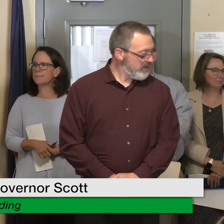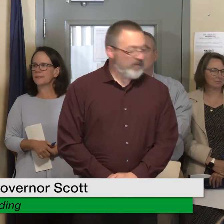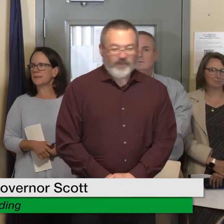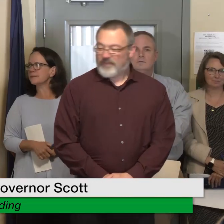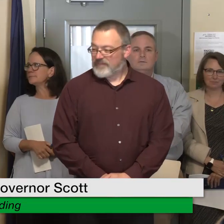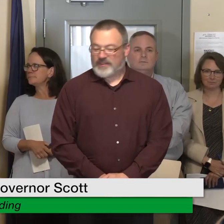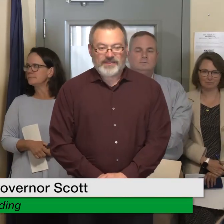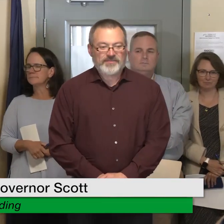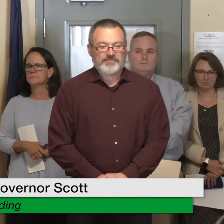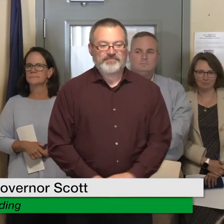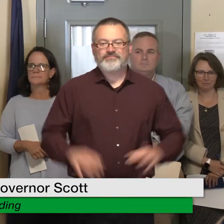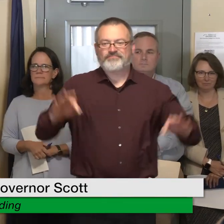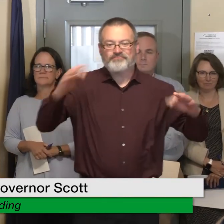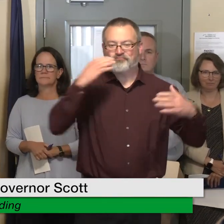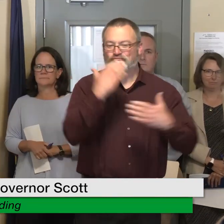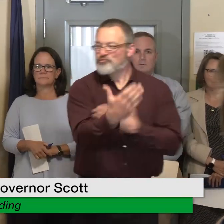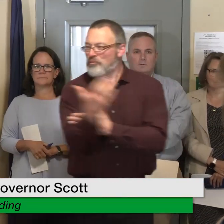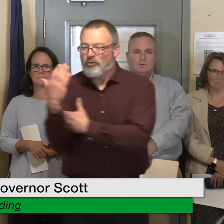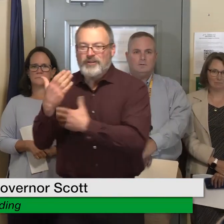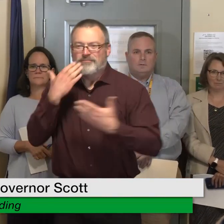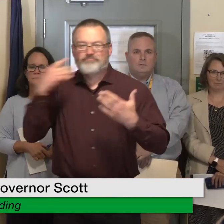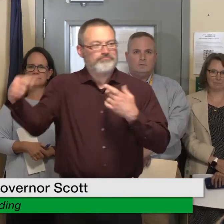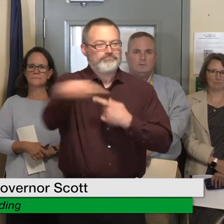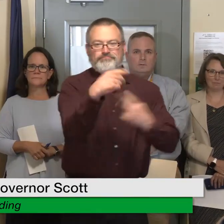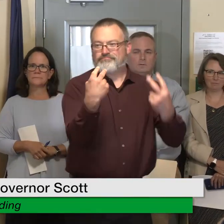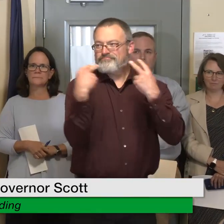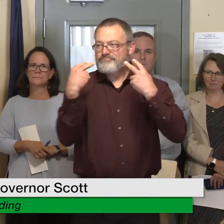Good morning, everyone, and thanks for being here and tuning in.